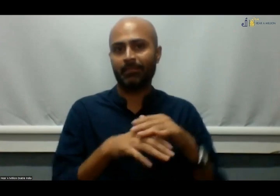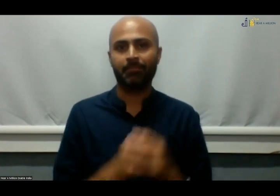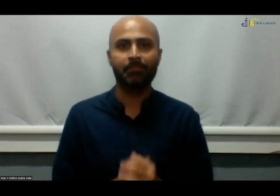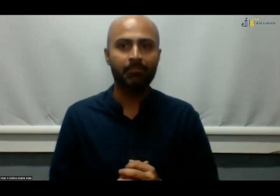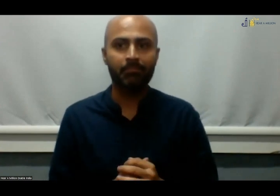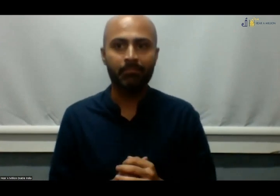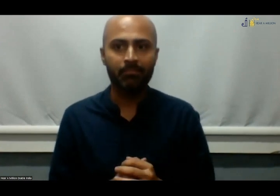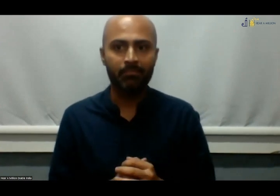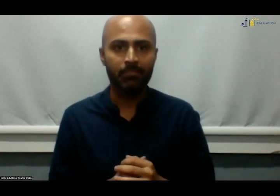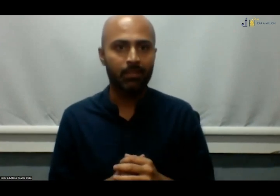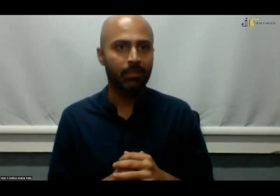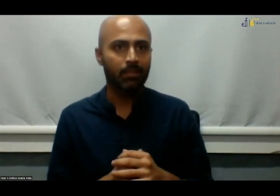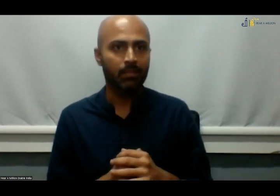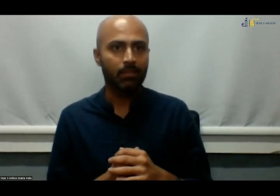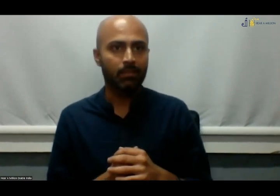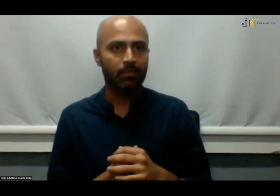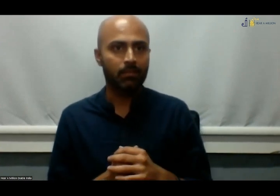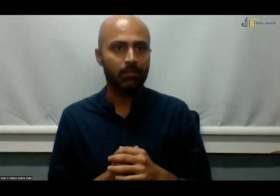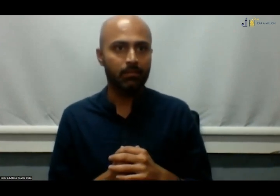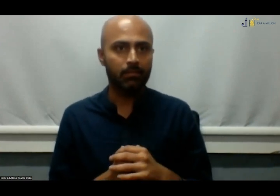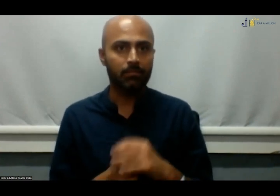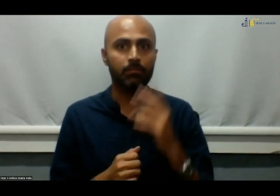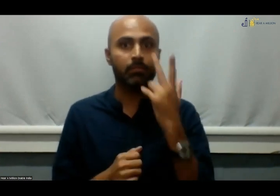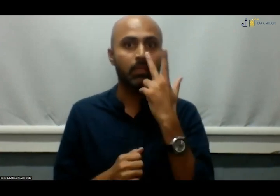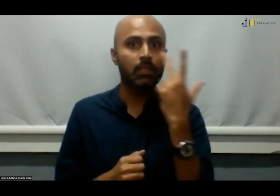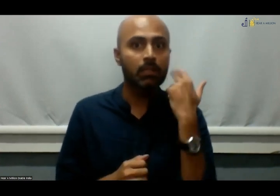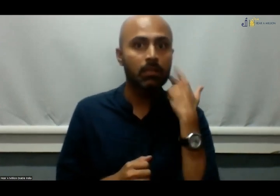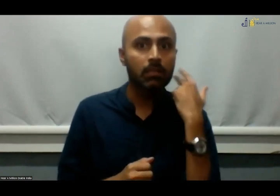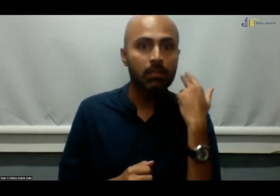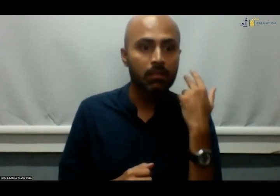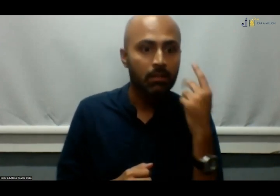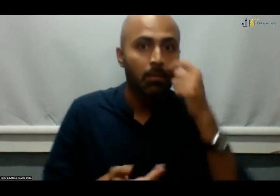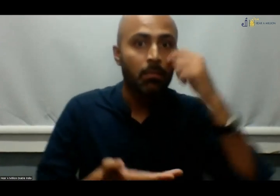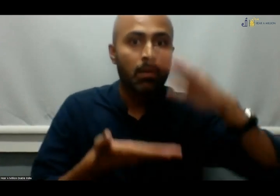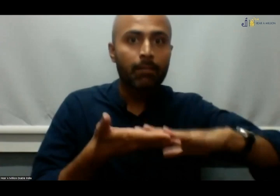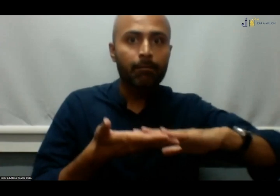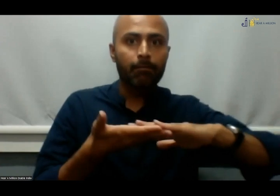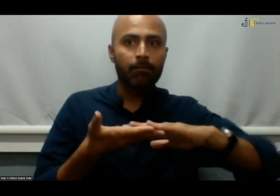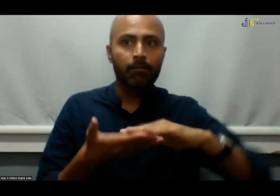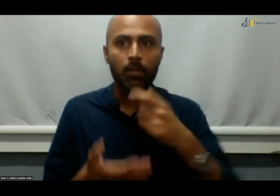he would share his own experiences.